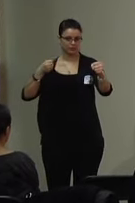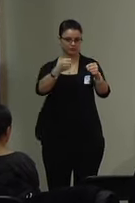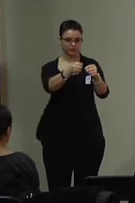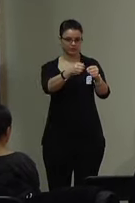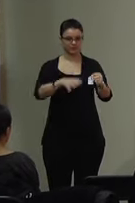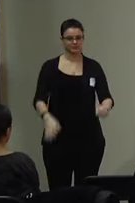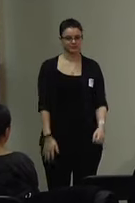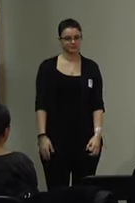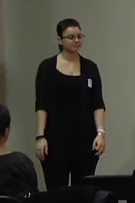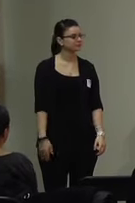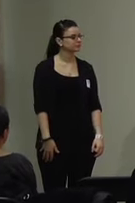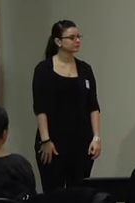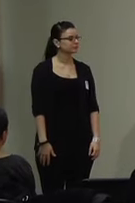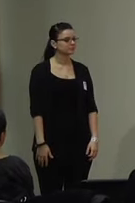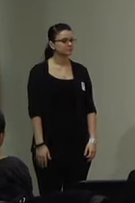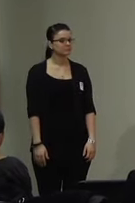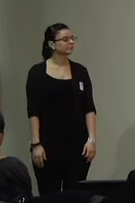over to visit.